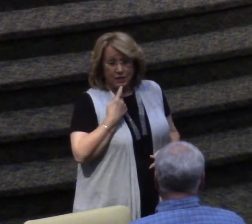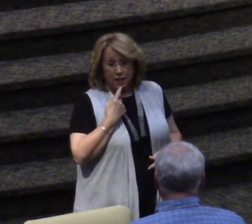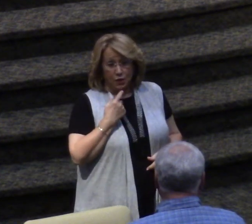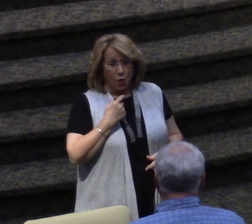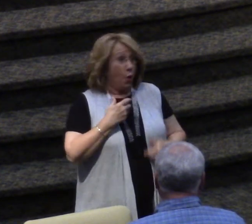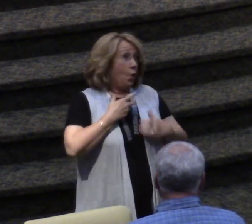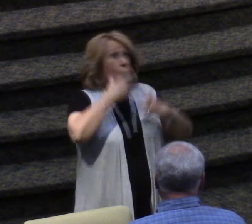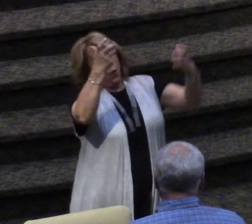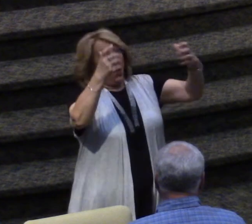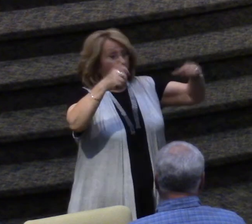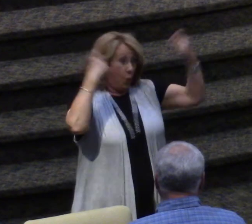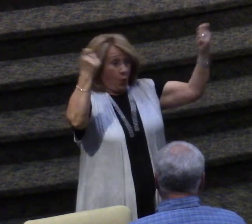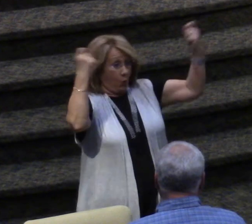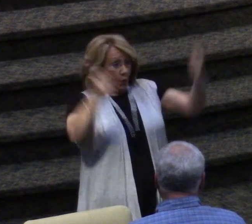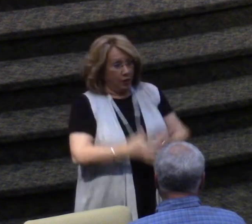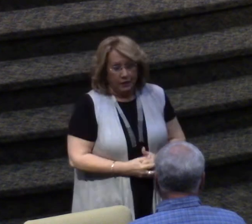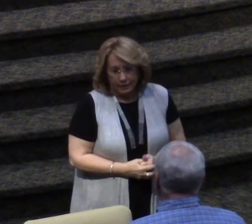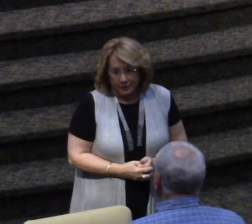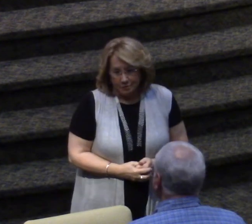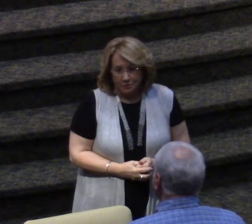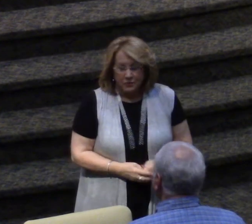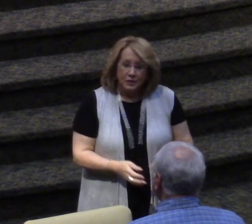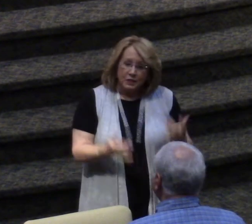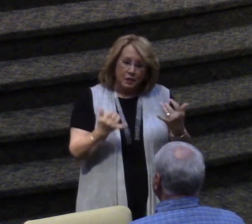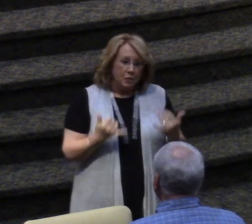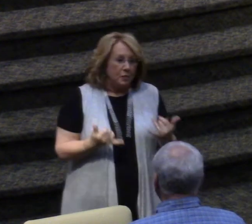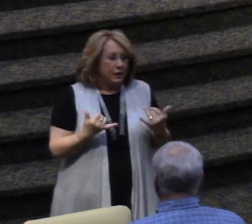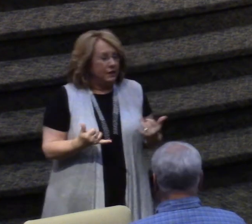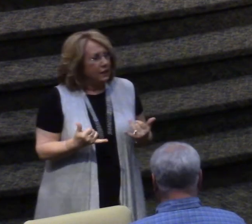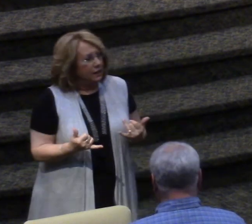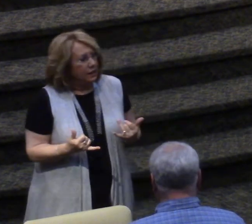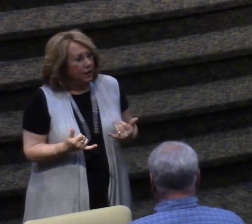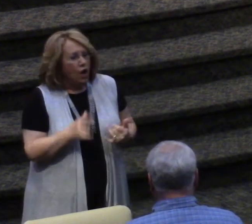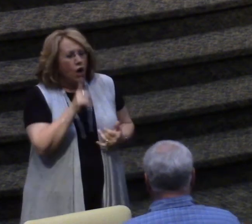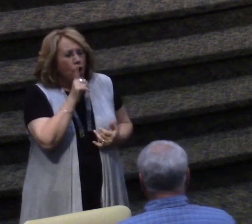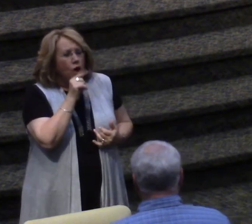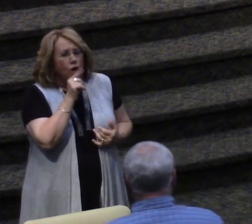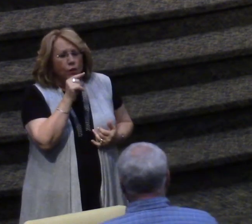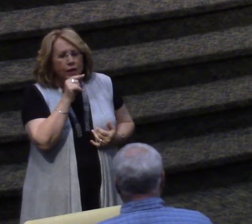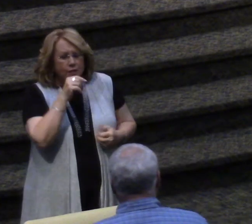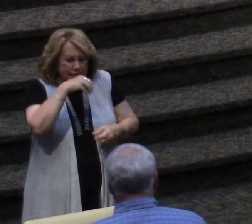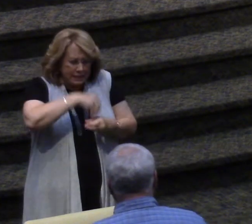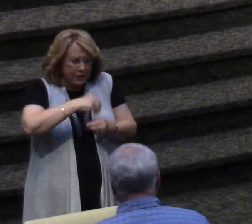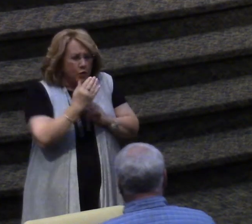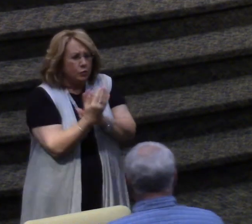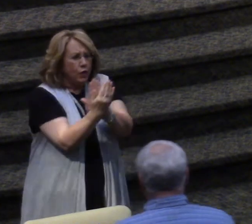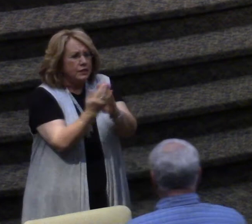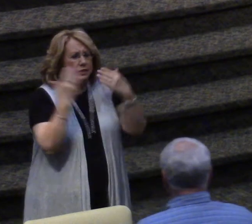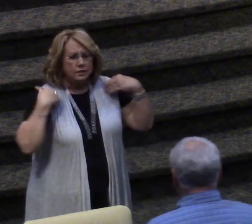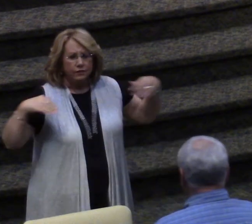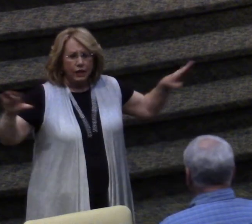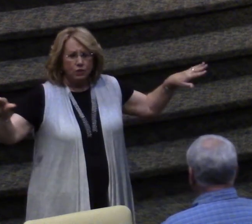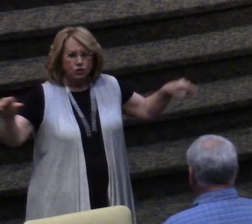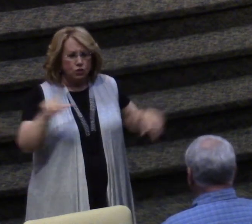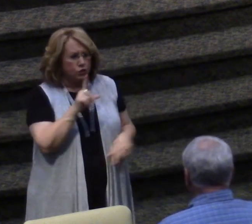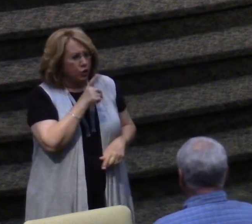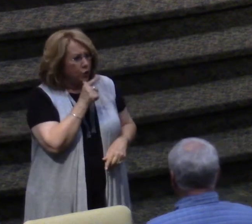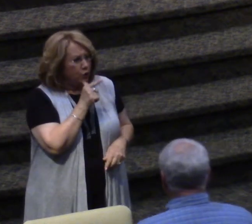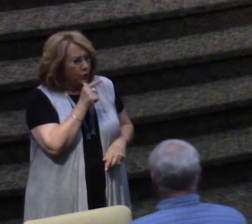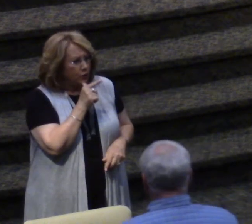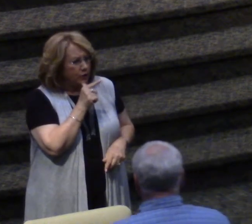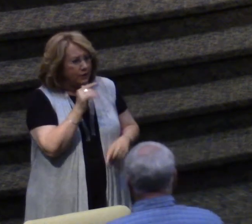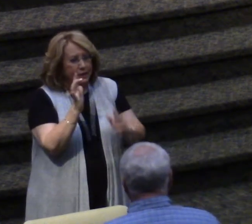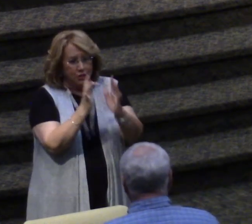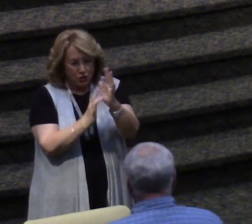man done got saved." But then I got thinking a little bit deeper on that. Who else is in the presence of angels? My Jesus is